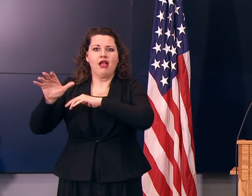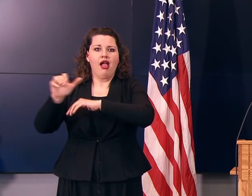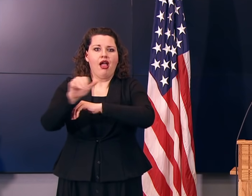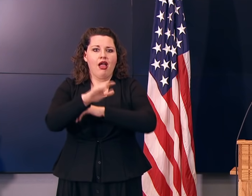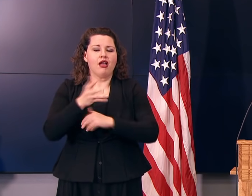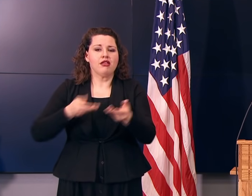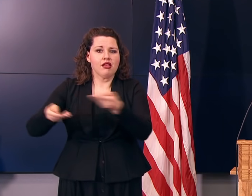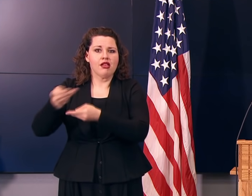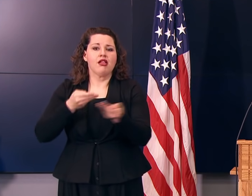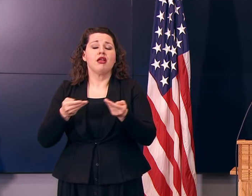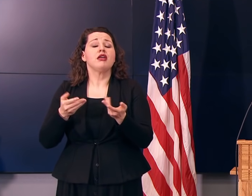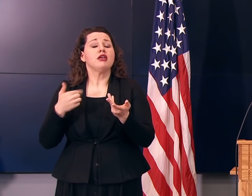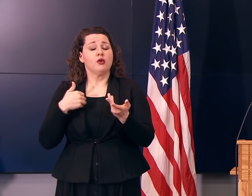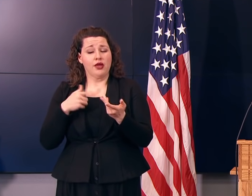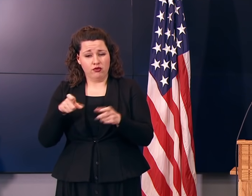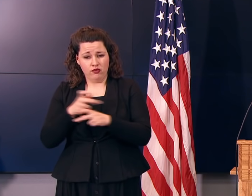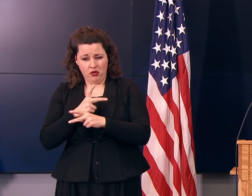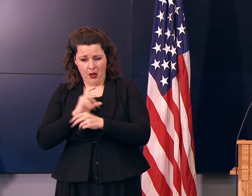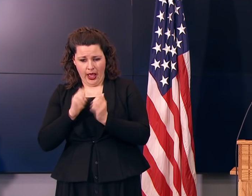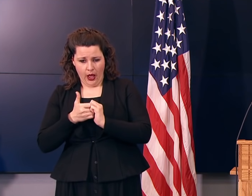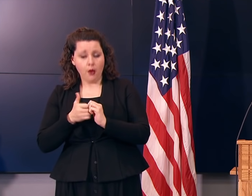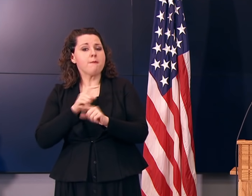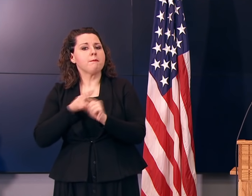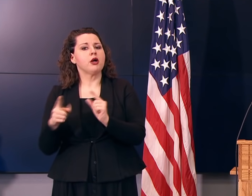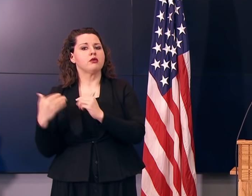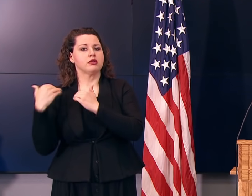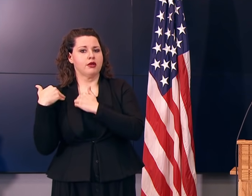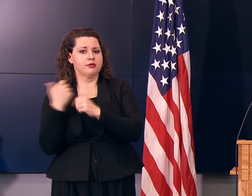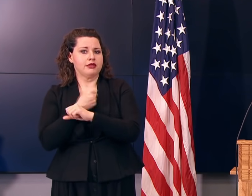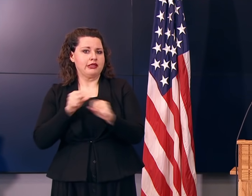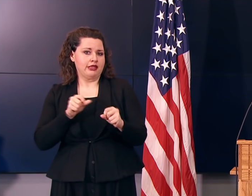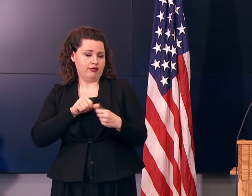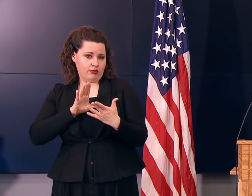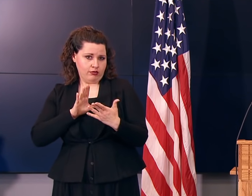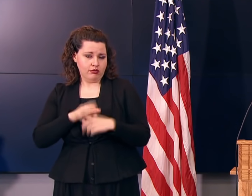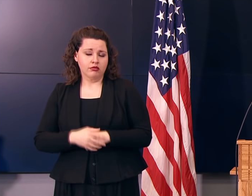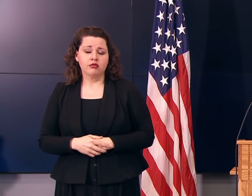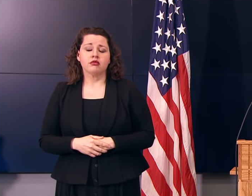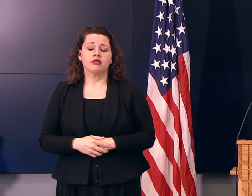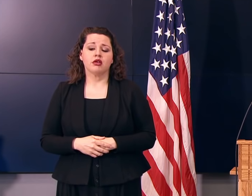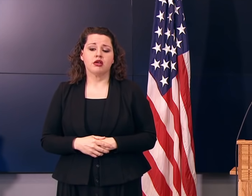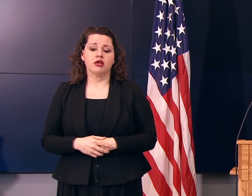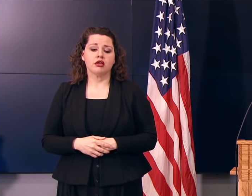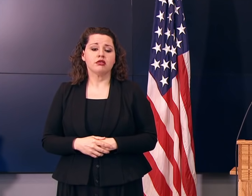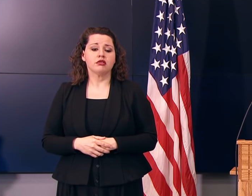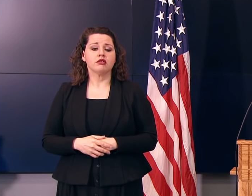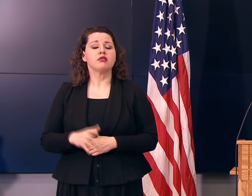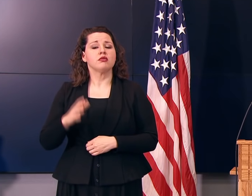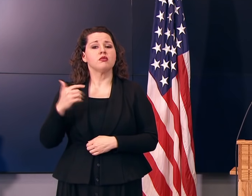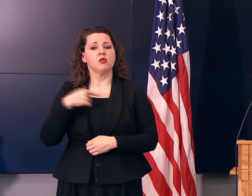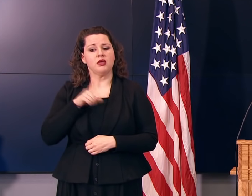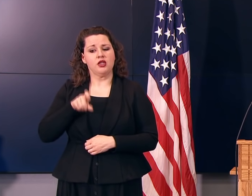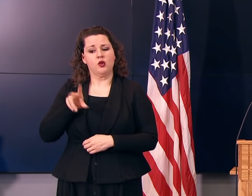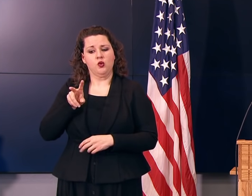out how we can do that in a responsible and safe manner. And so, we need to take